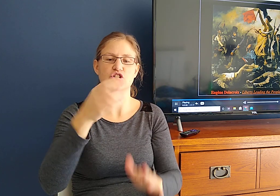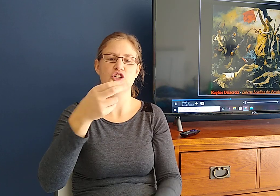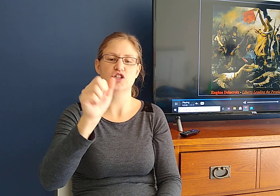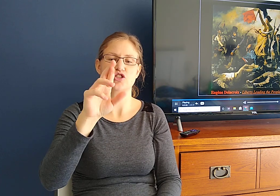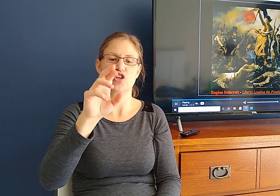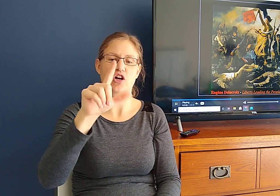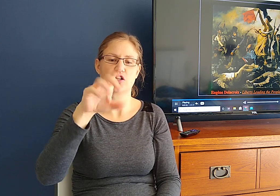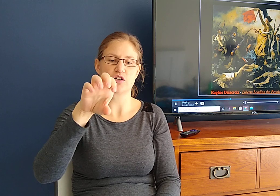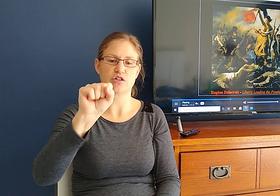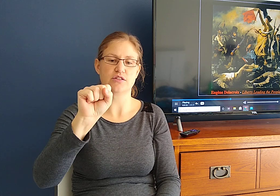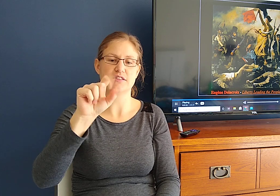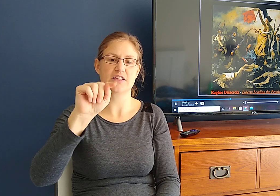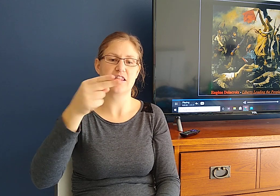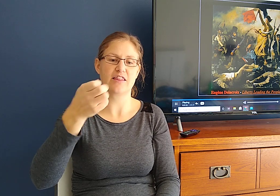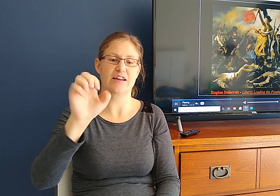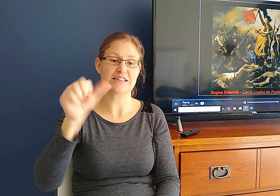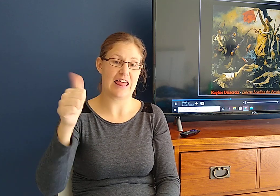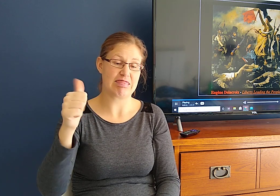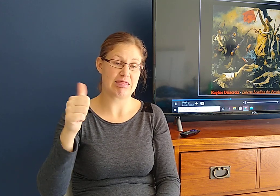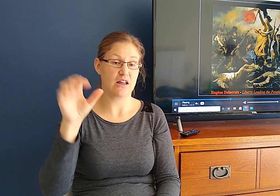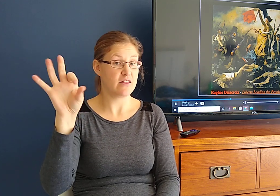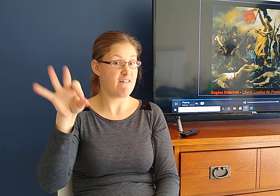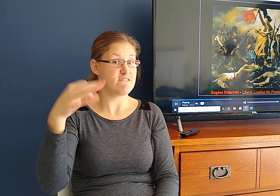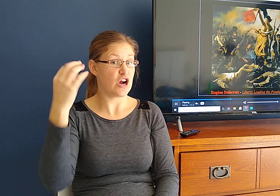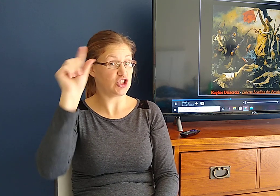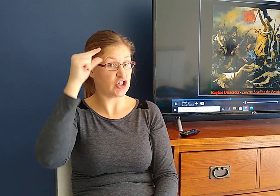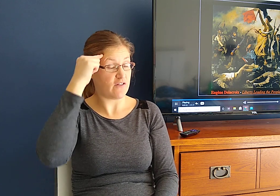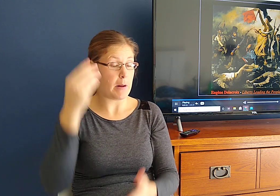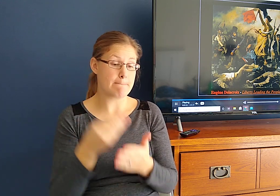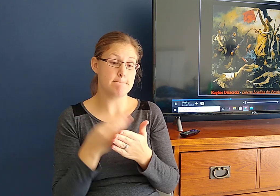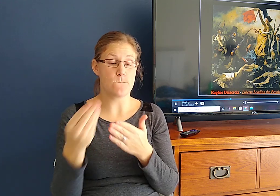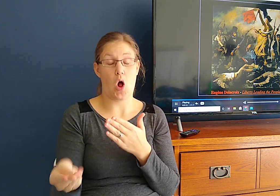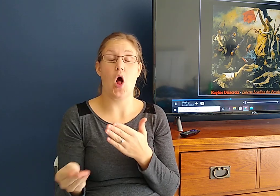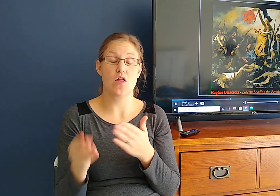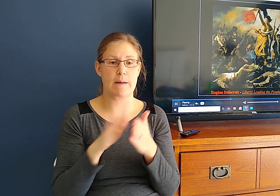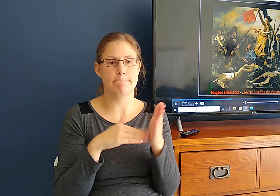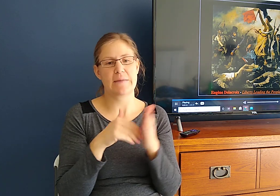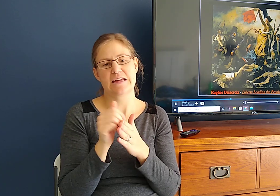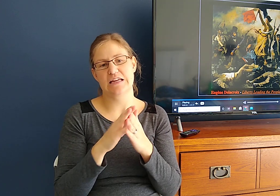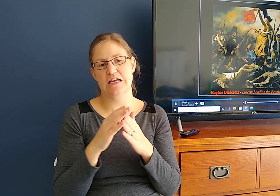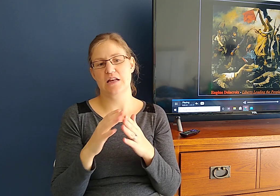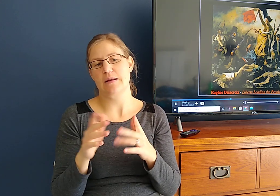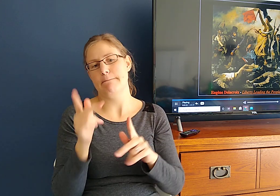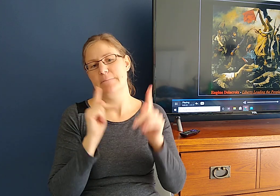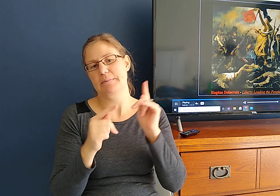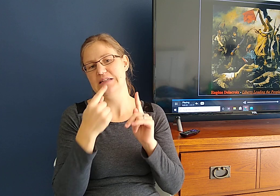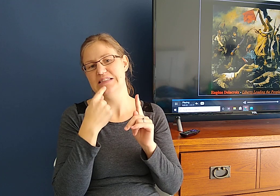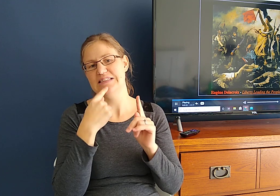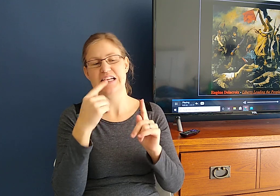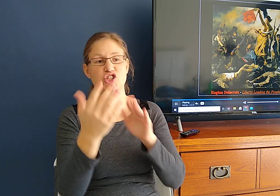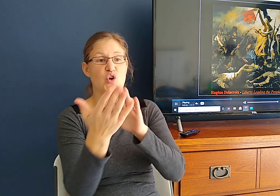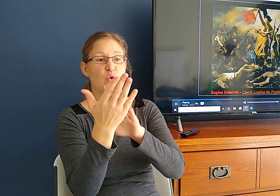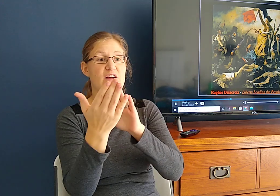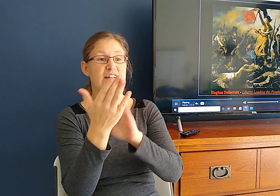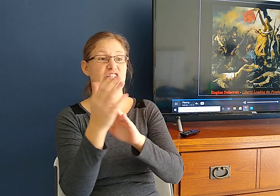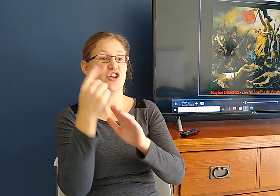Although the French government bought the painting, officials deemed its glorification of liberty too inflammatory and